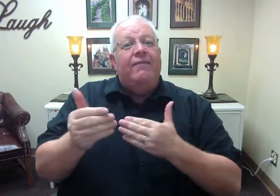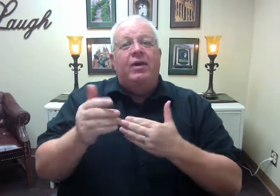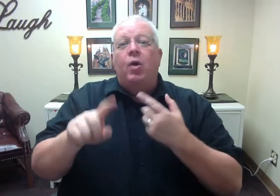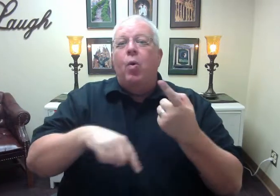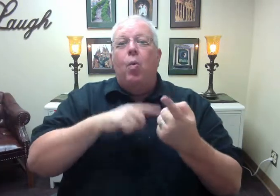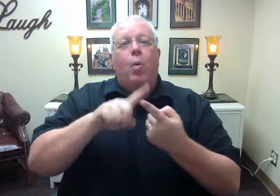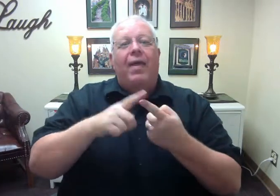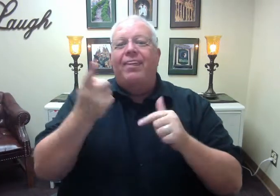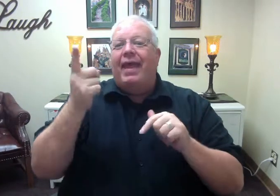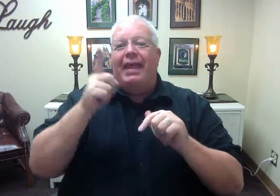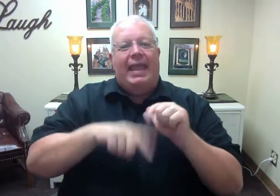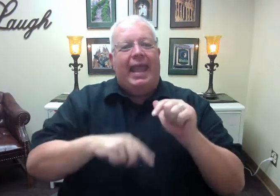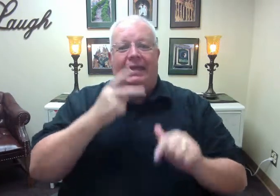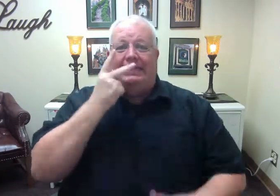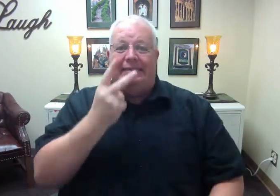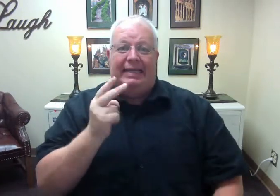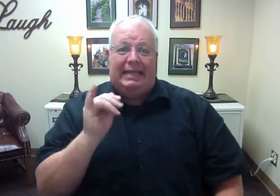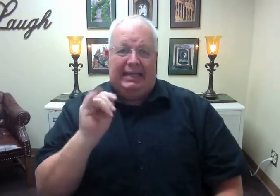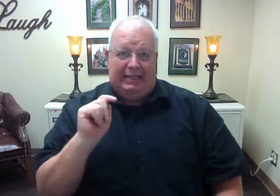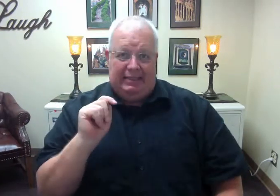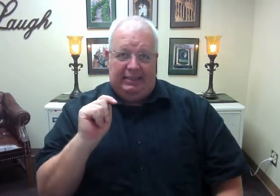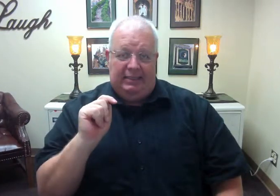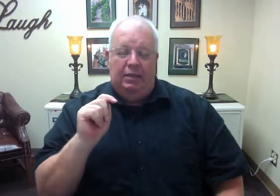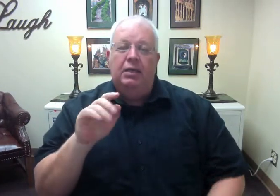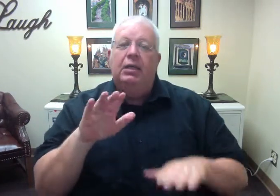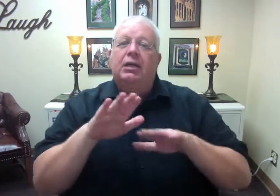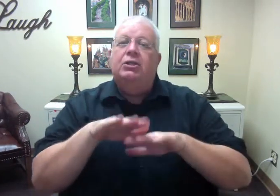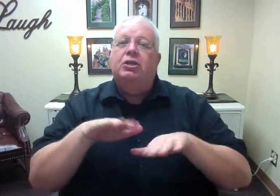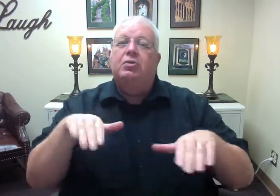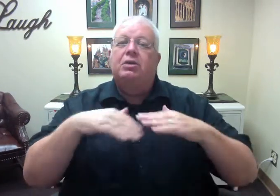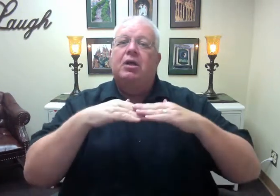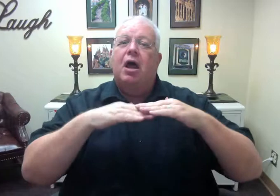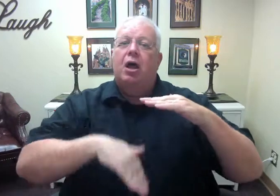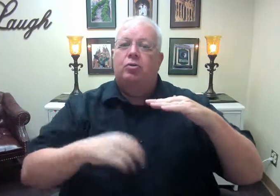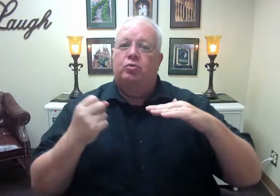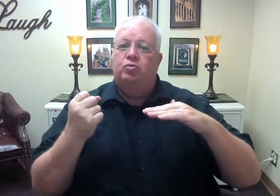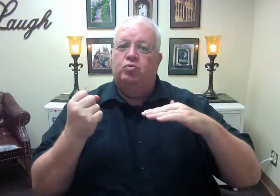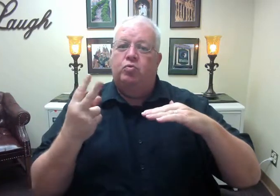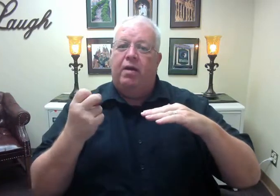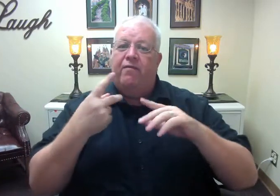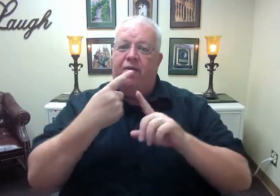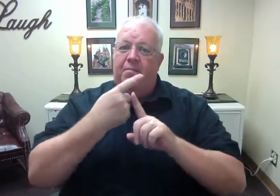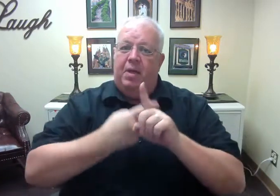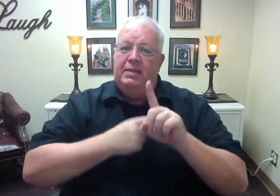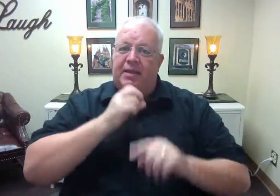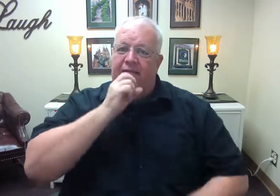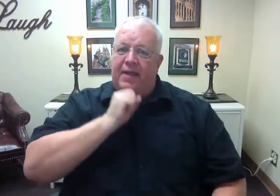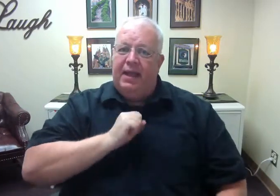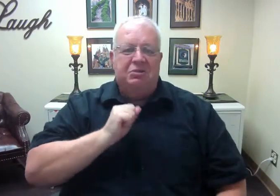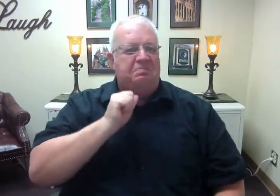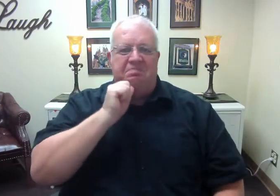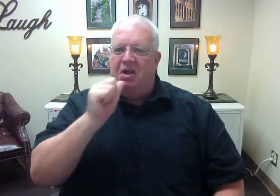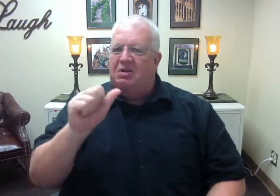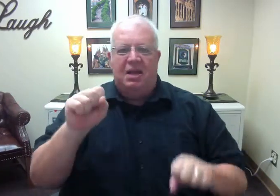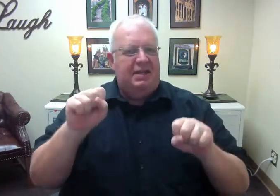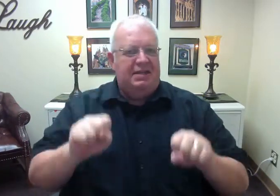Children under 12 months of age are not capable of understanding that a hidden toy